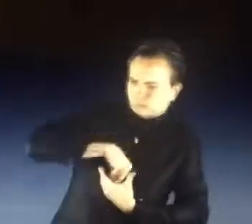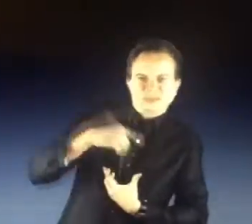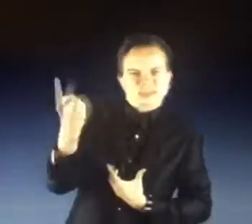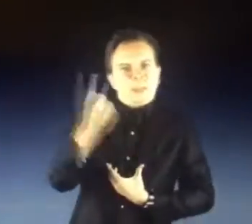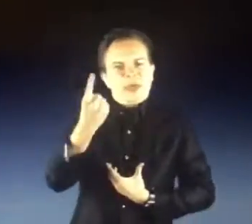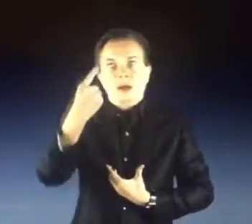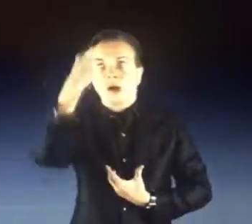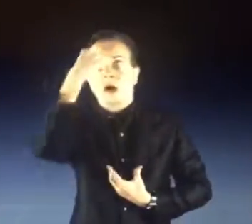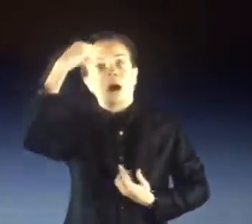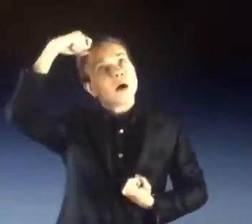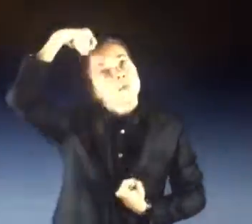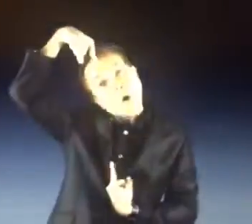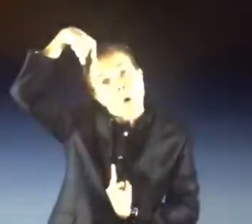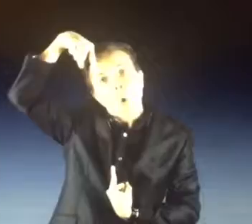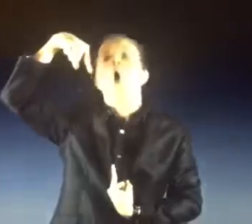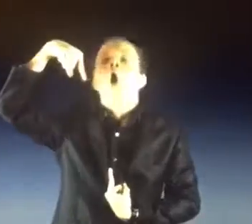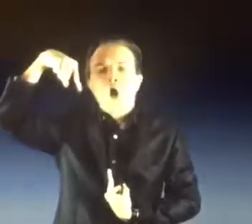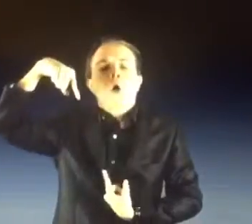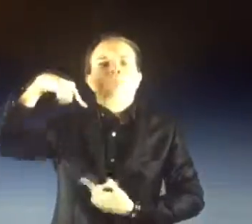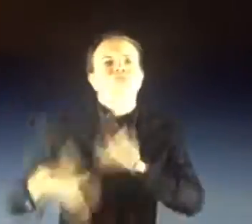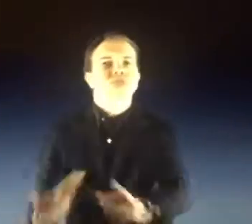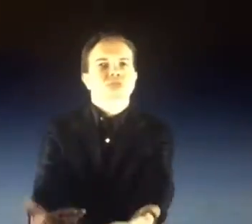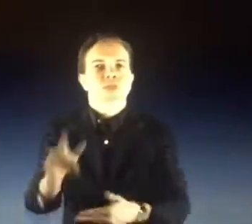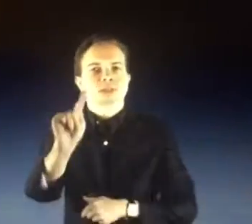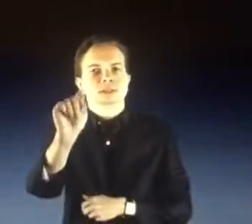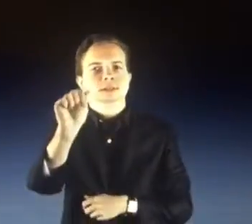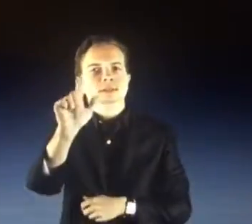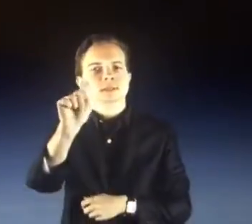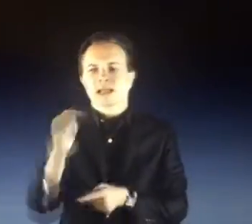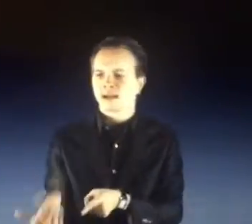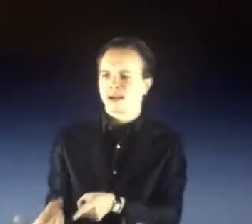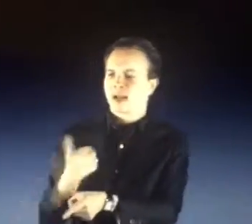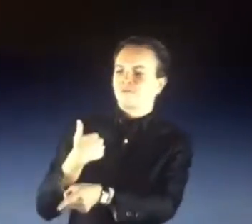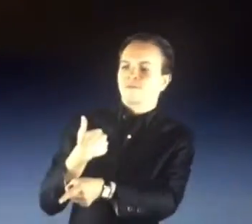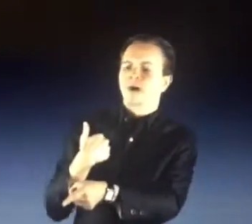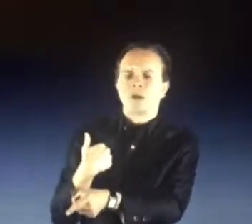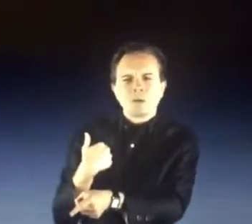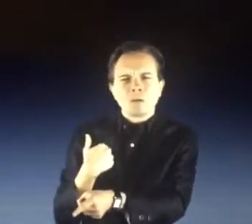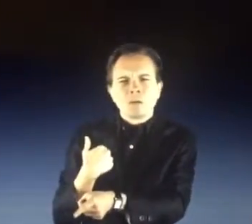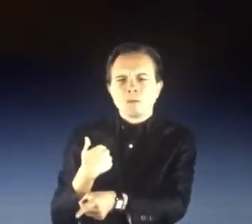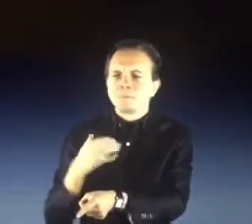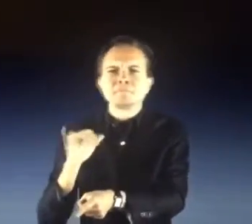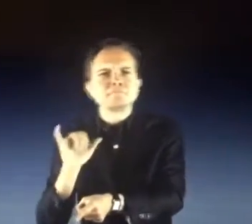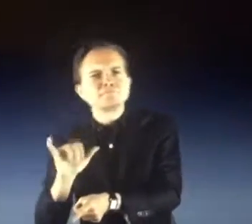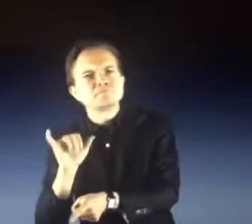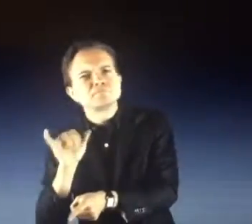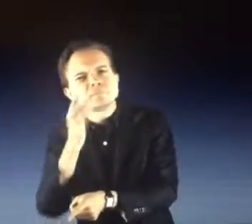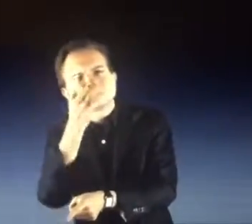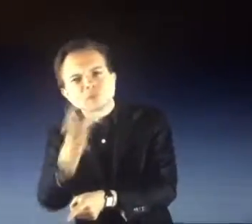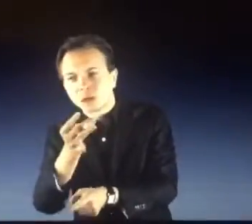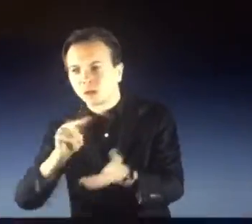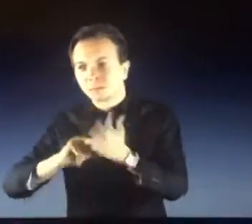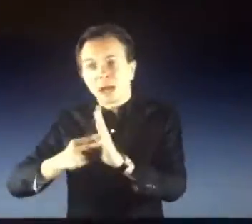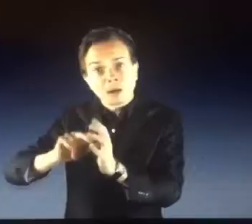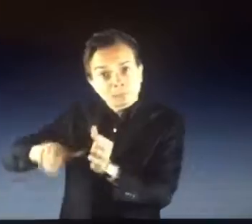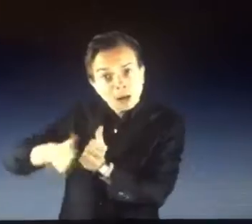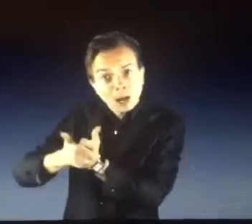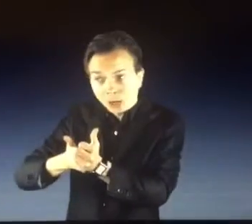They hear something, they see something, or something in their brain just connects, and that's just talent that they have.